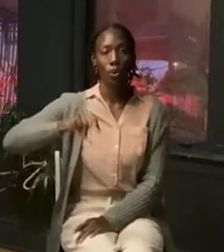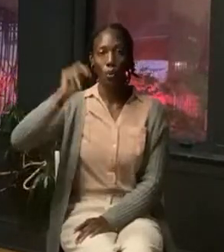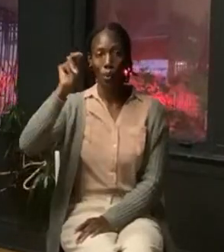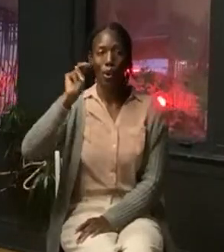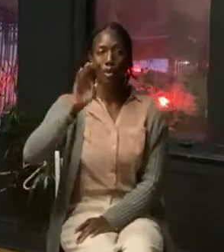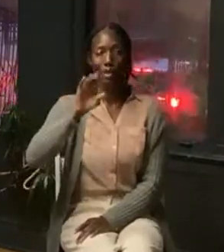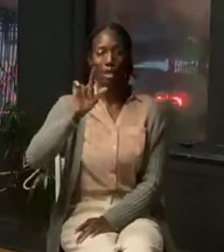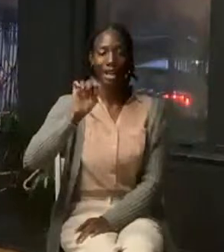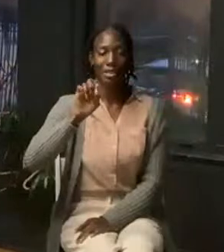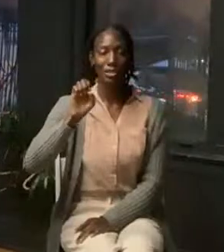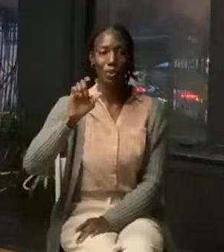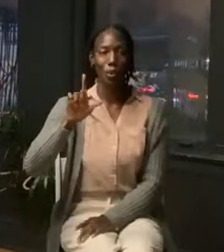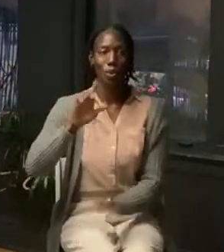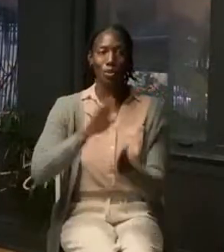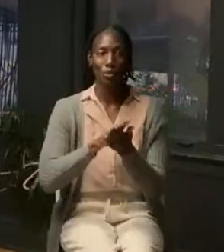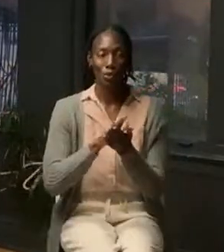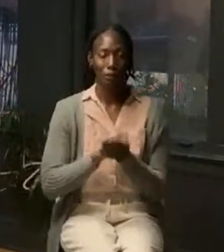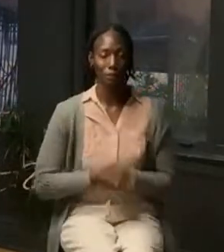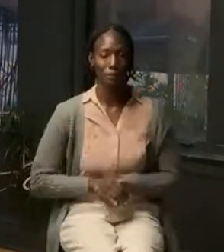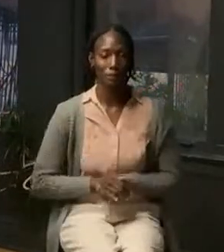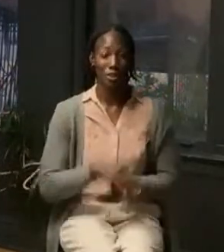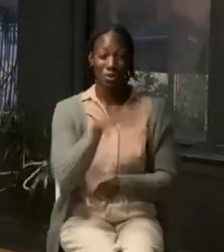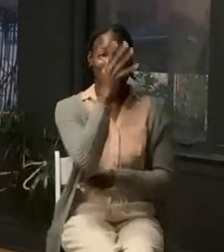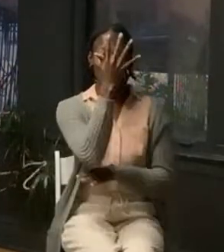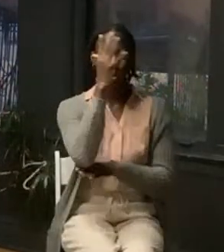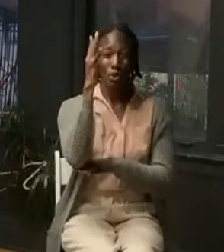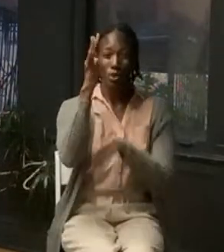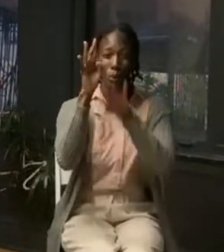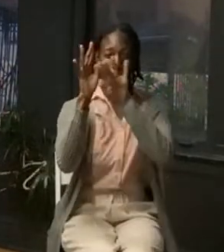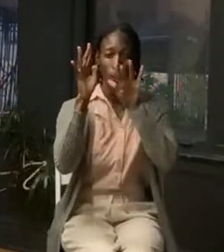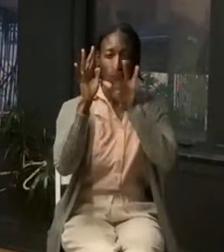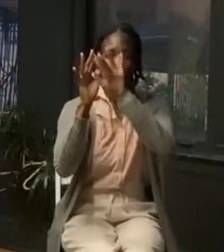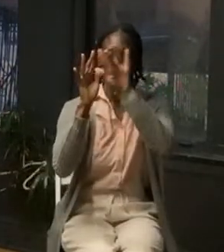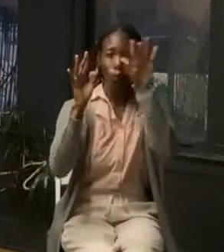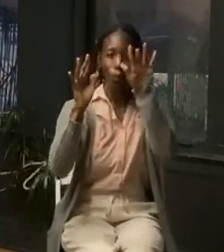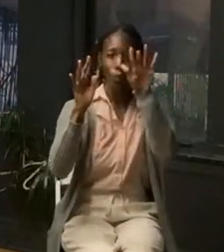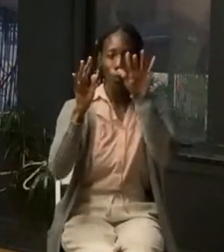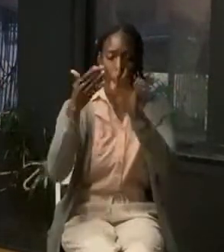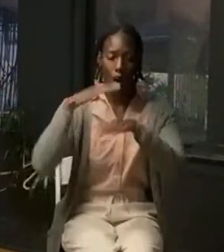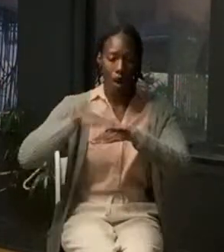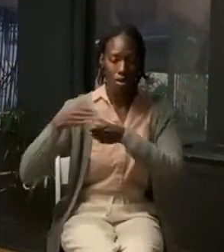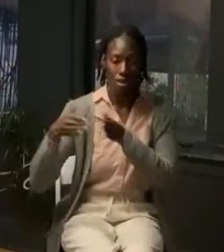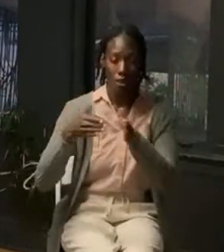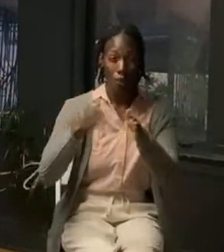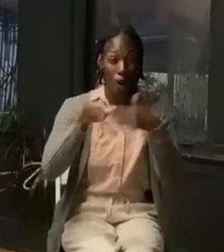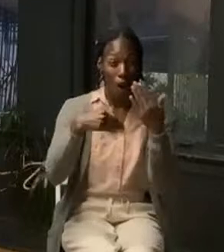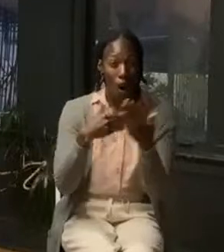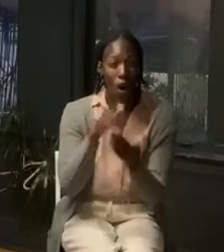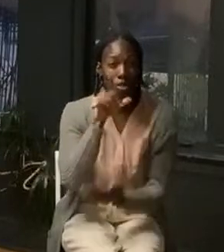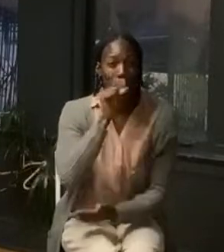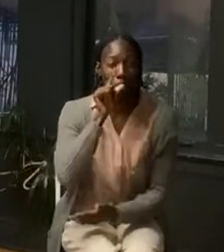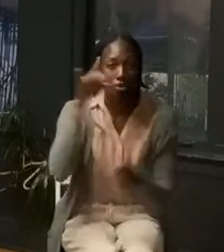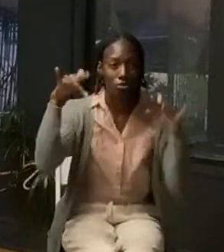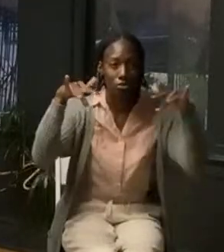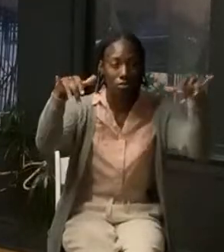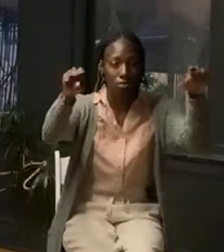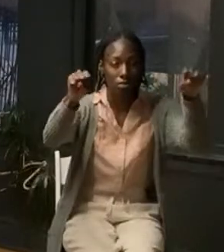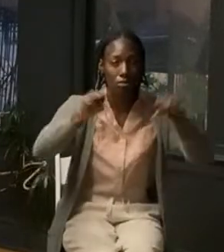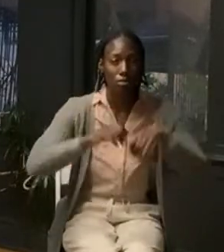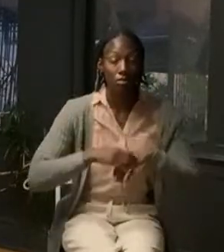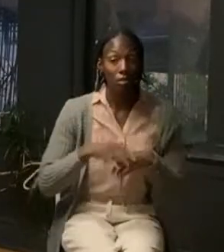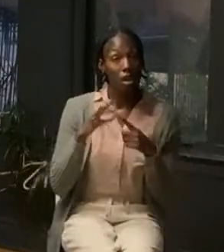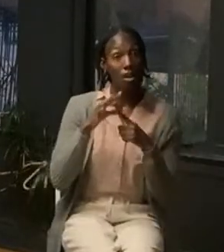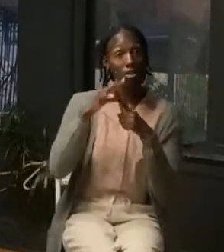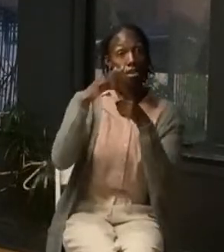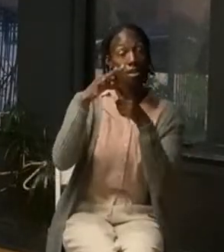Bare trees line sidewalks. All the birds have disappeared,